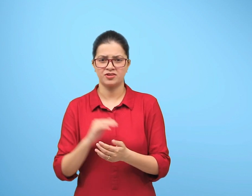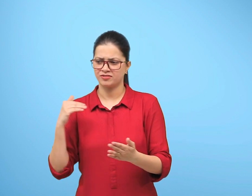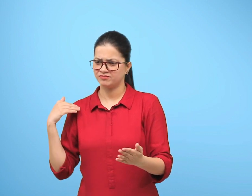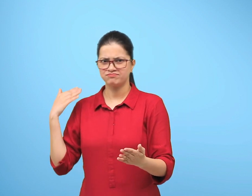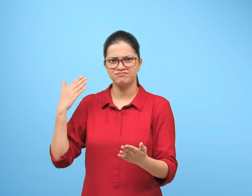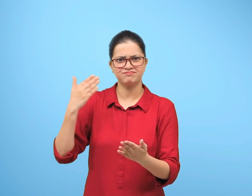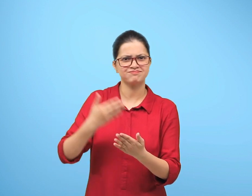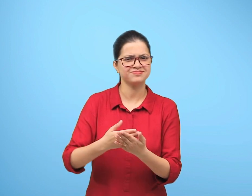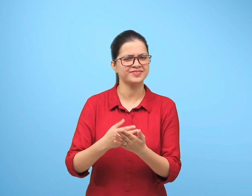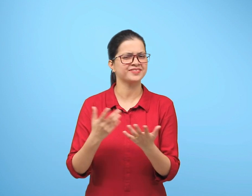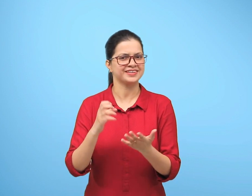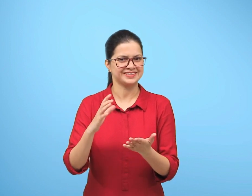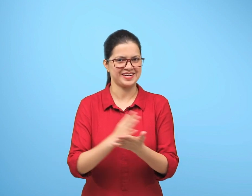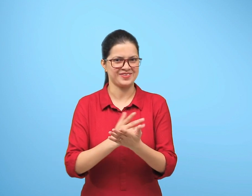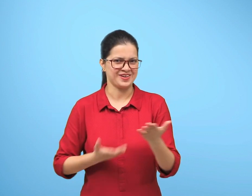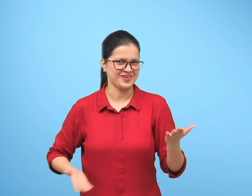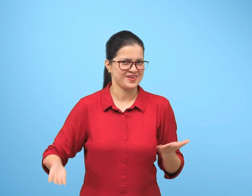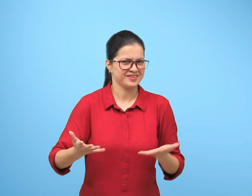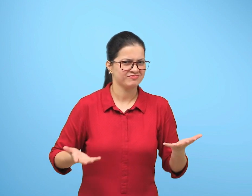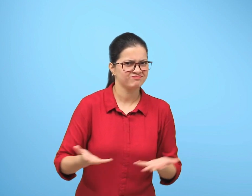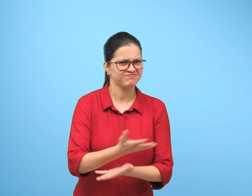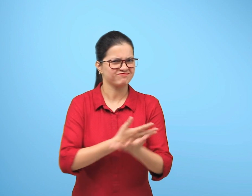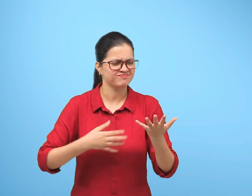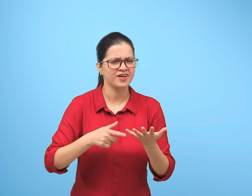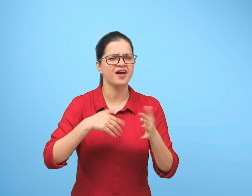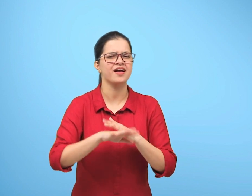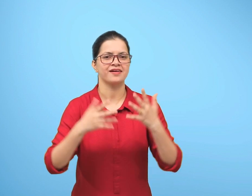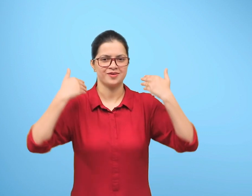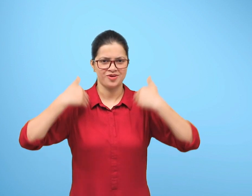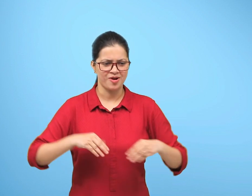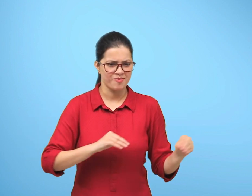We discussed the many movements our bodies are capable of.